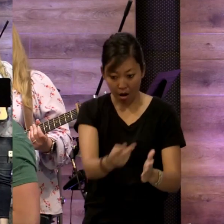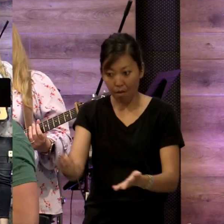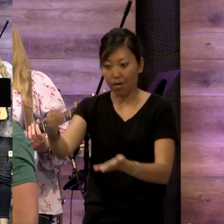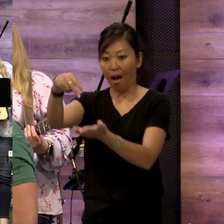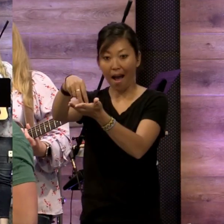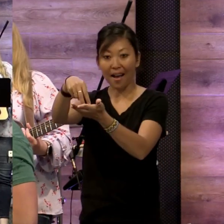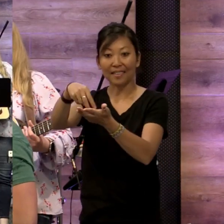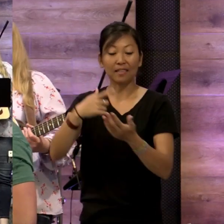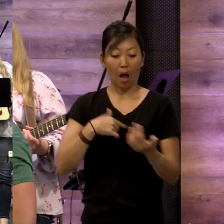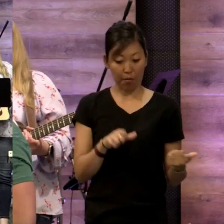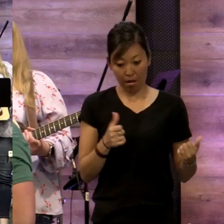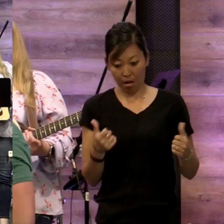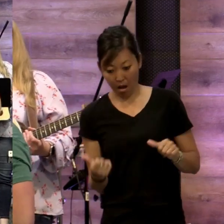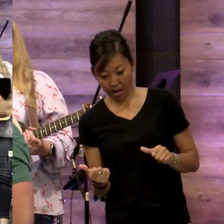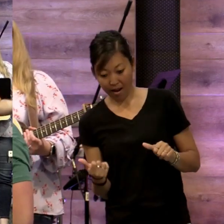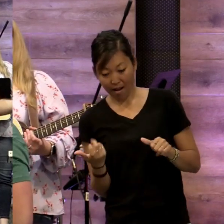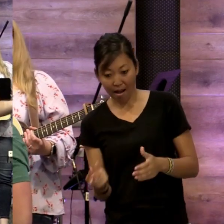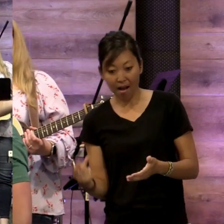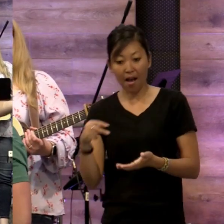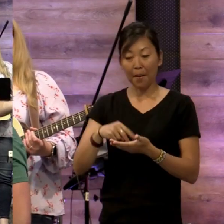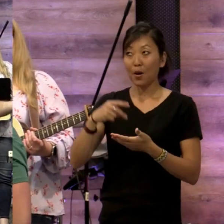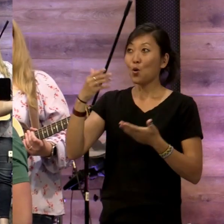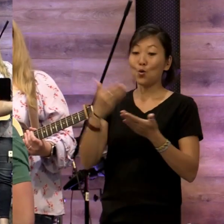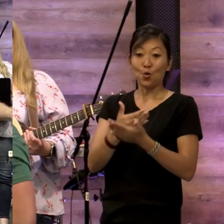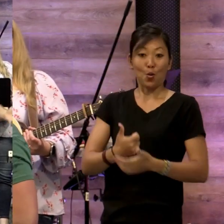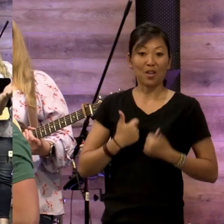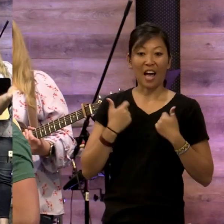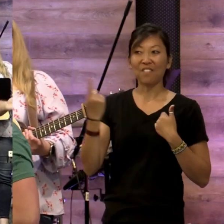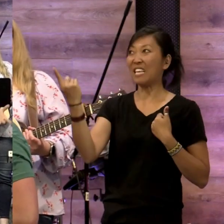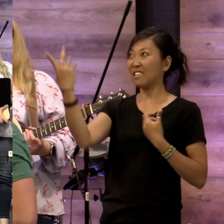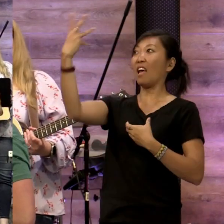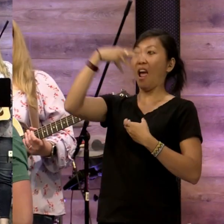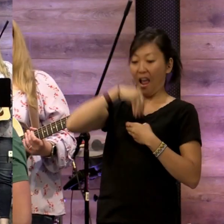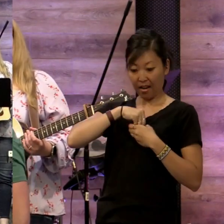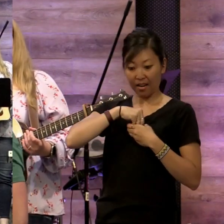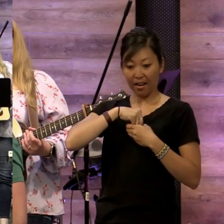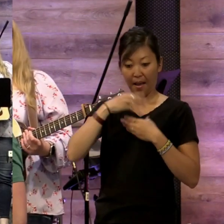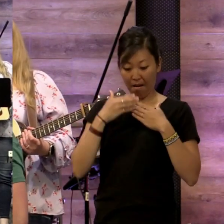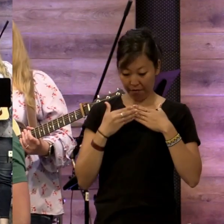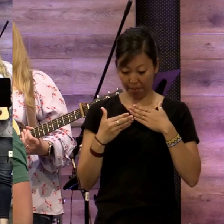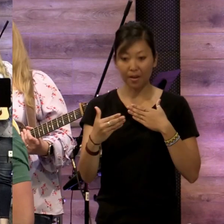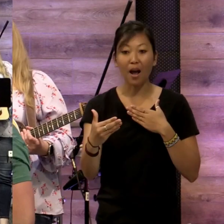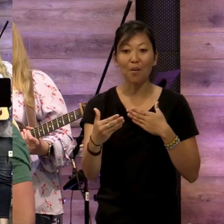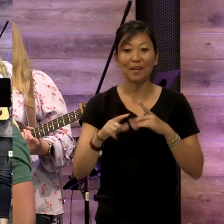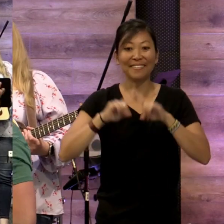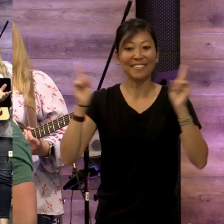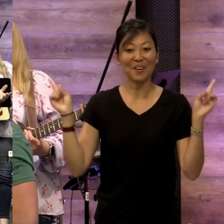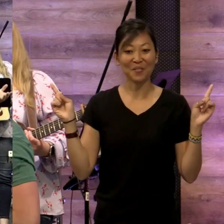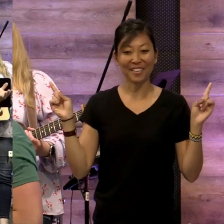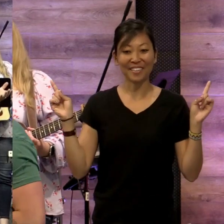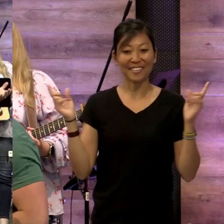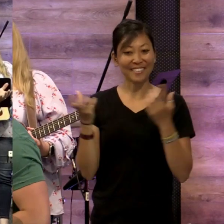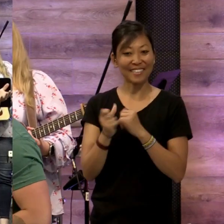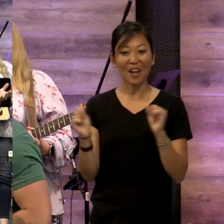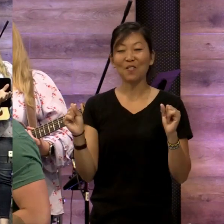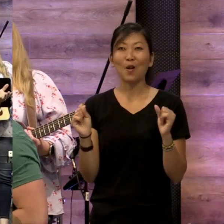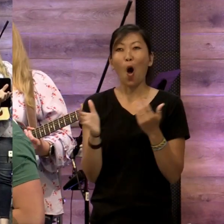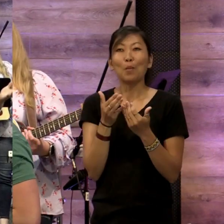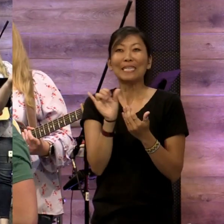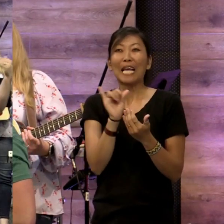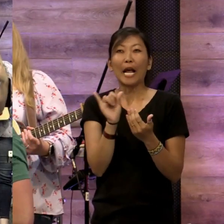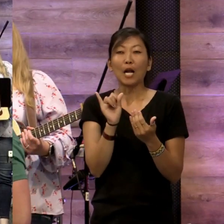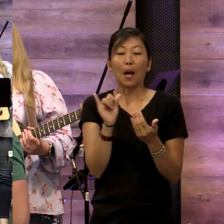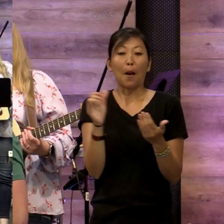so the life that we now live in him is a new kind of life, a resurrected life, a life that's best described as like a new